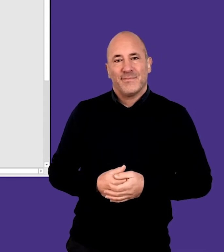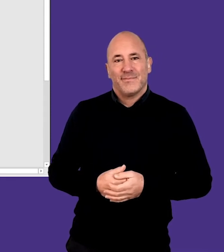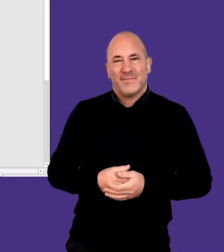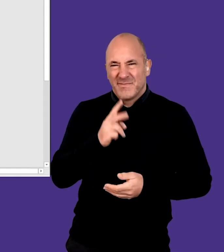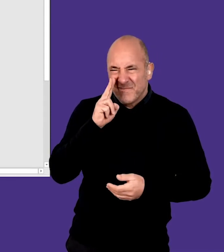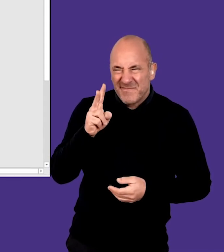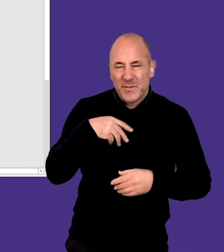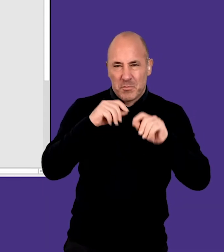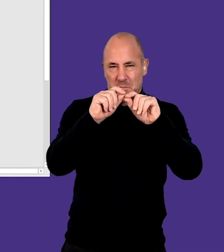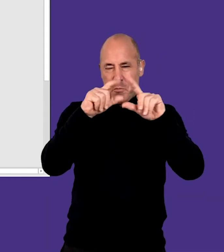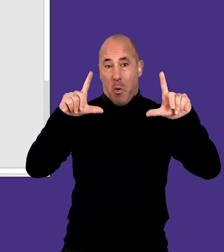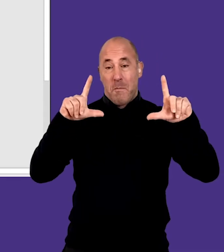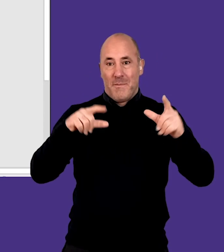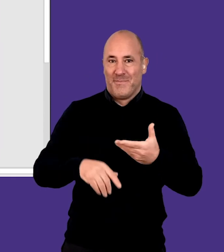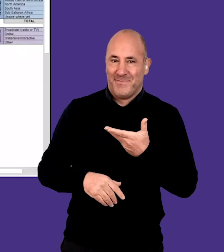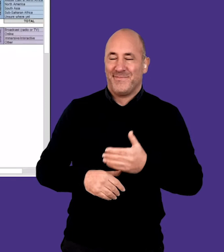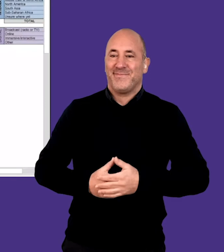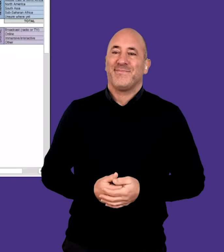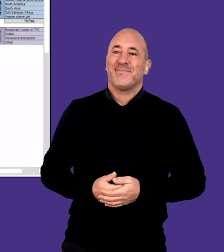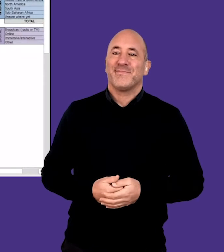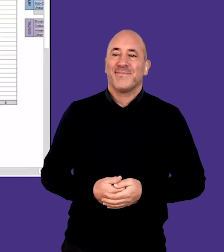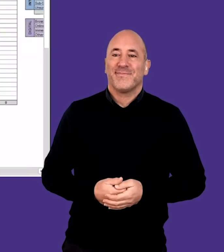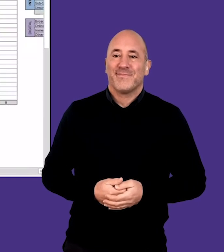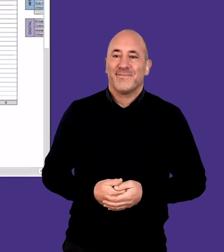Zoom in so that you can see that a little bit more clearly.